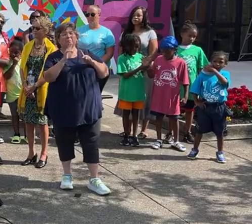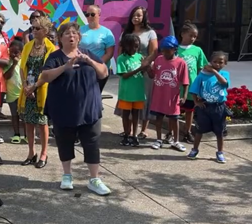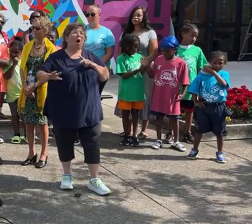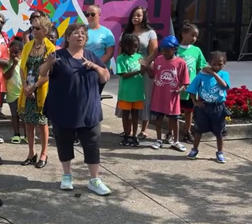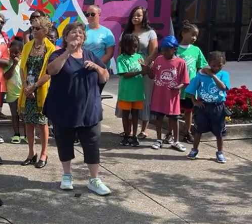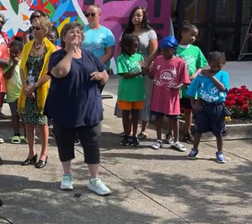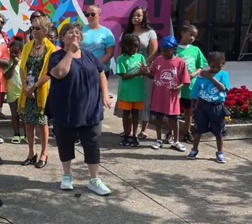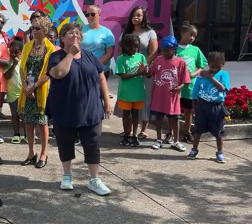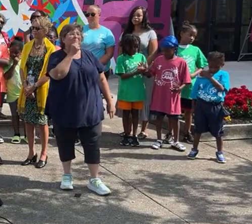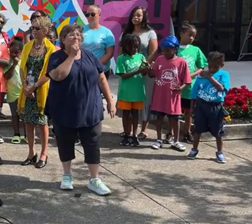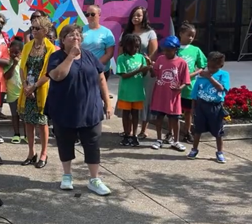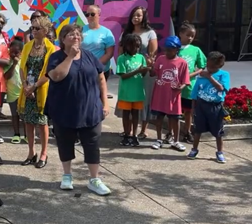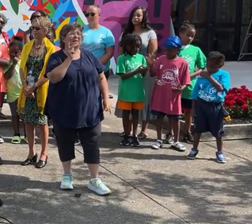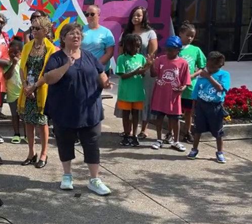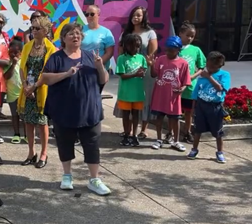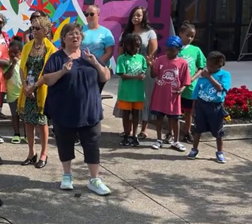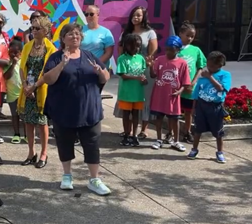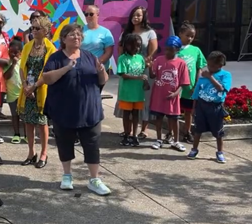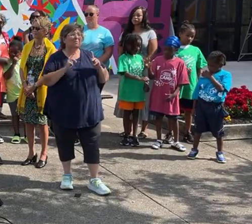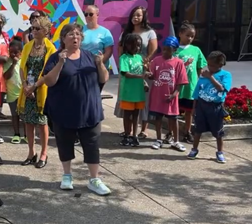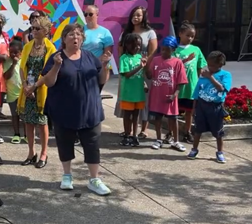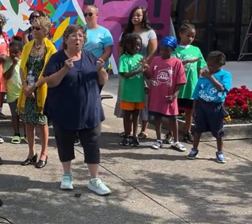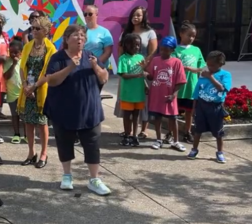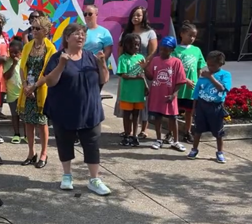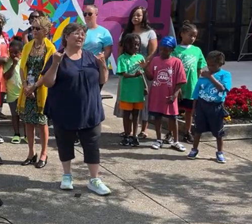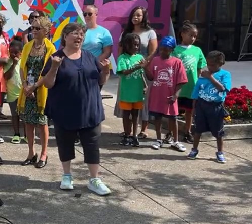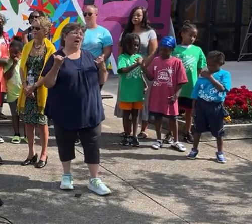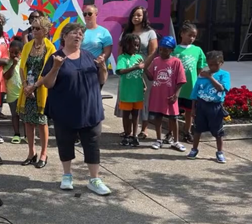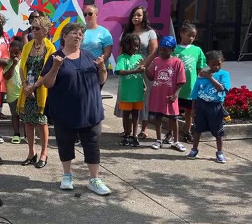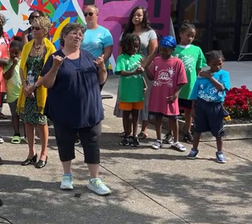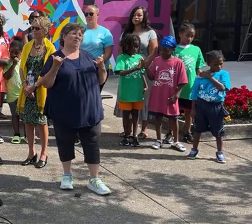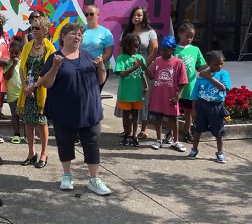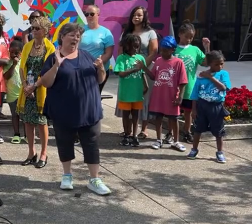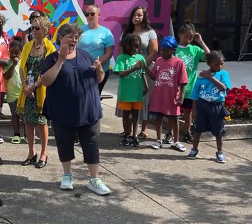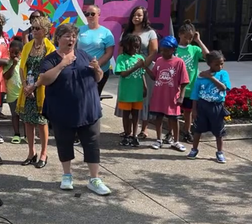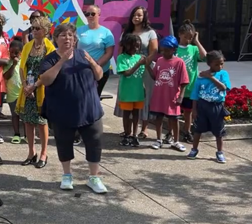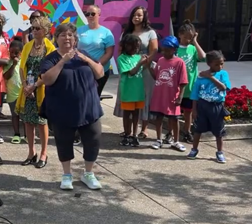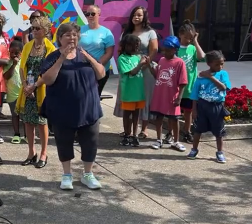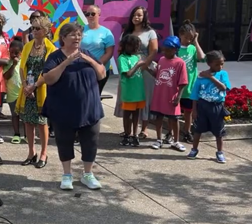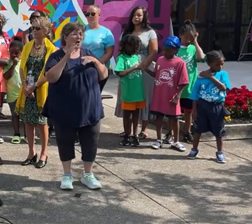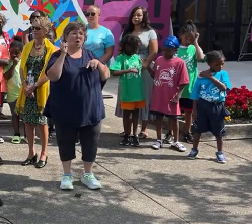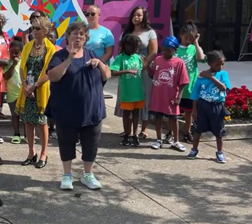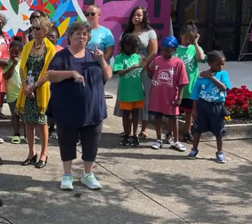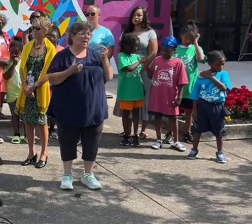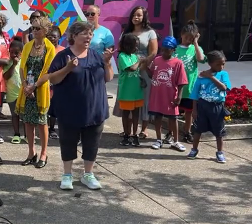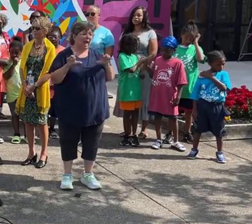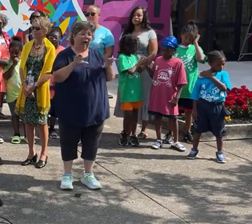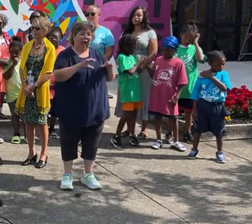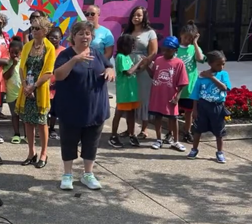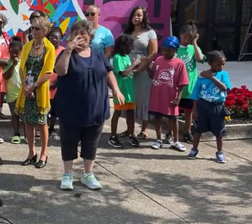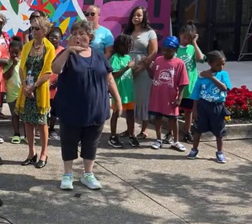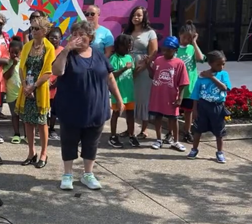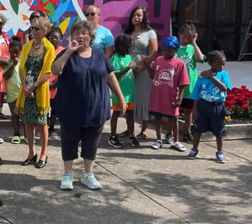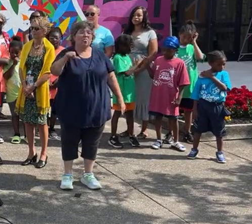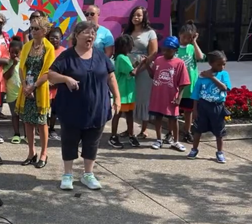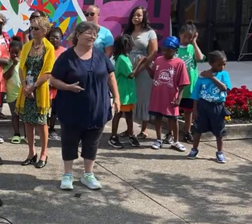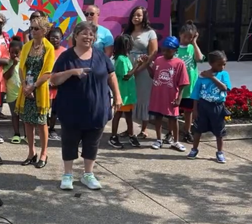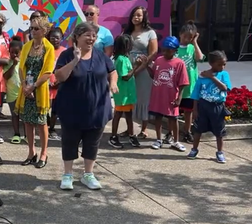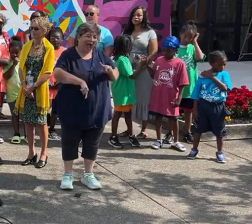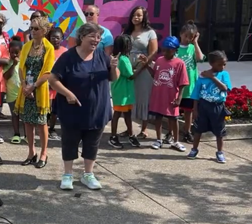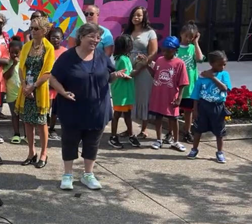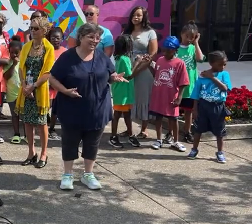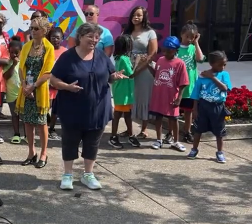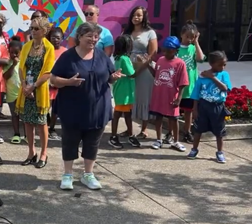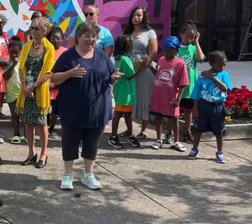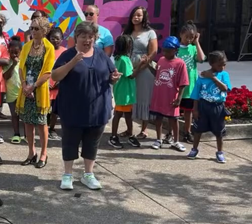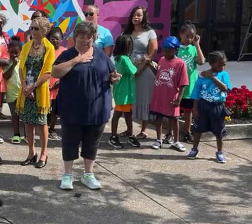are suffering. People everywhere are hurting right now. Even in our own city, we cannot act like that's not the case. What do